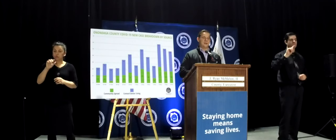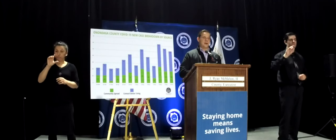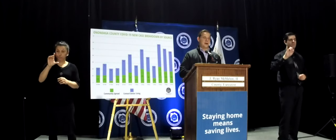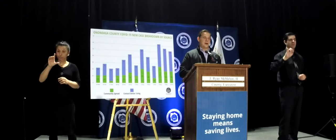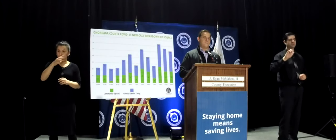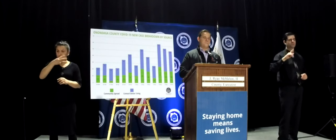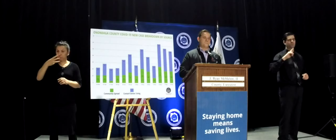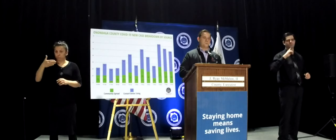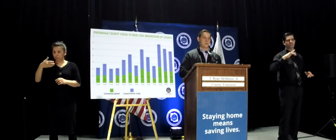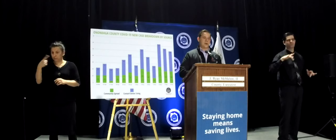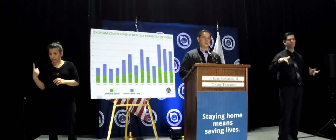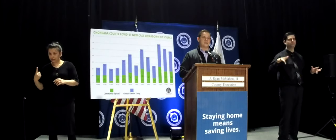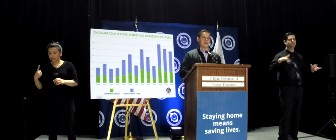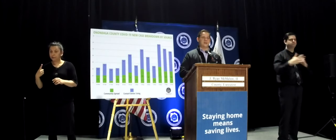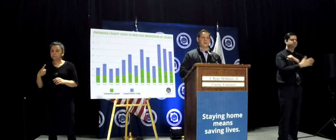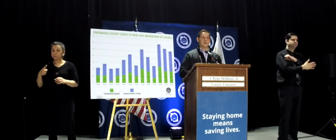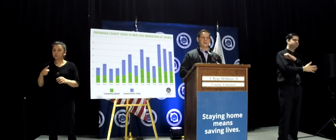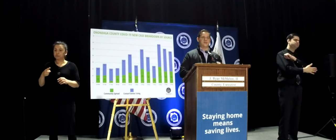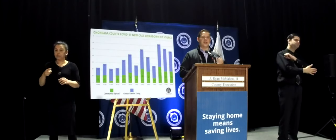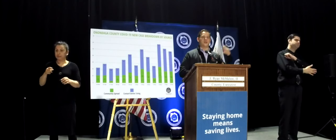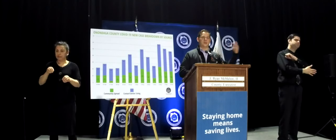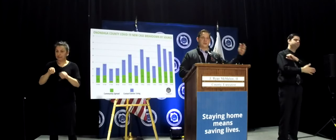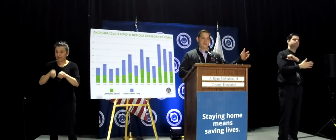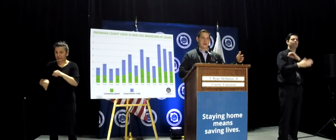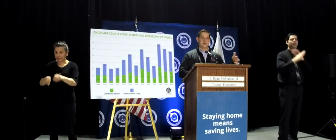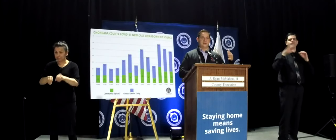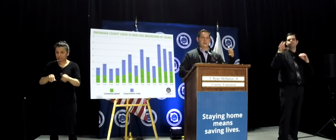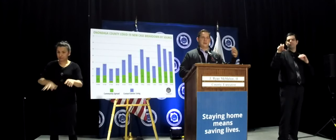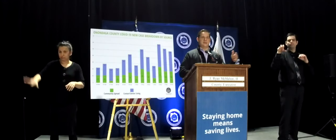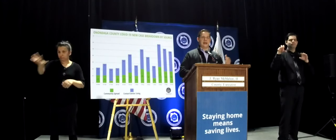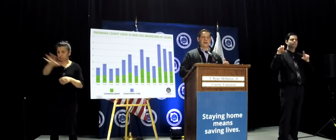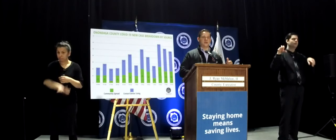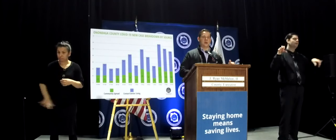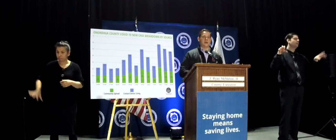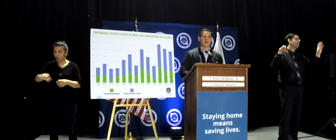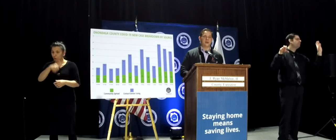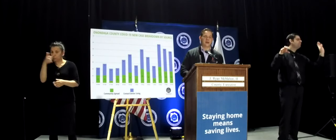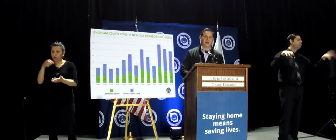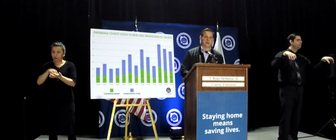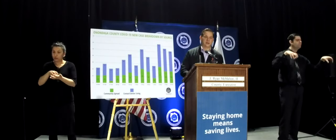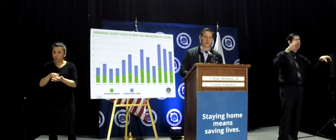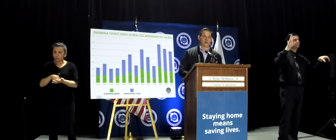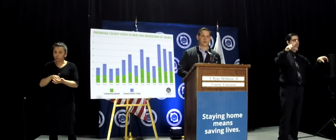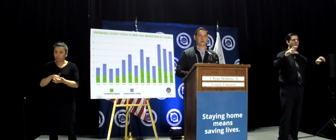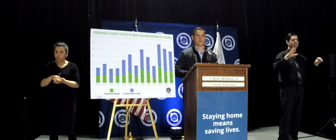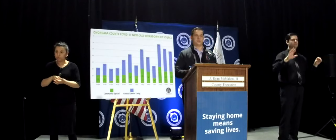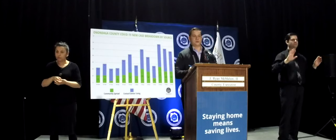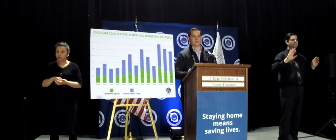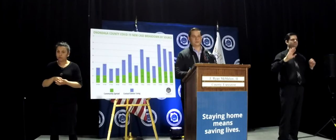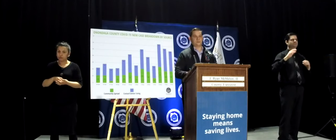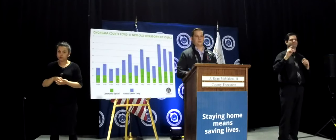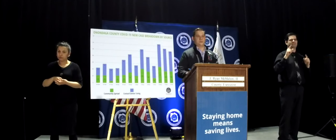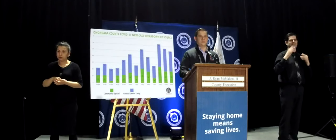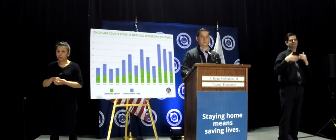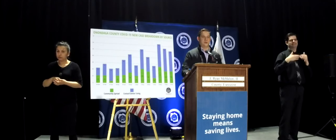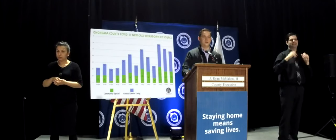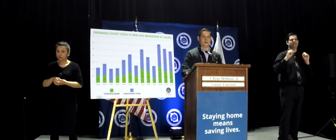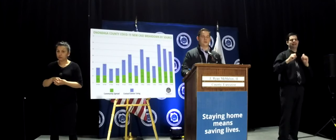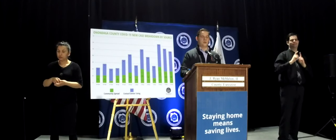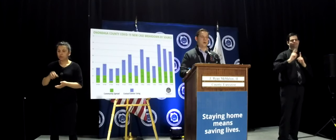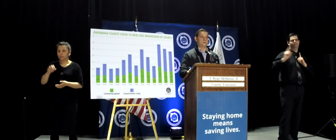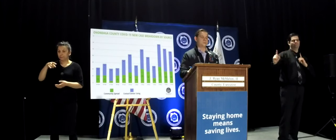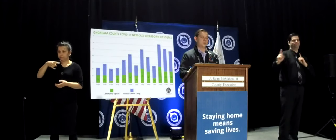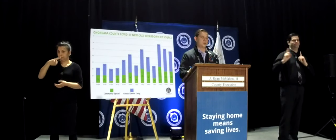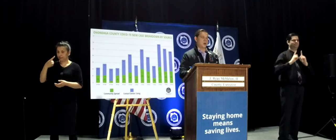socialize outside of a scheduled event is not as great. And look at their numbers. Very,